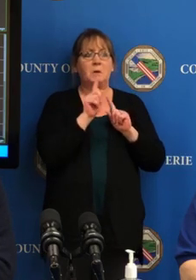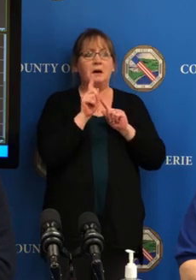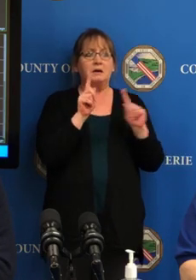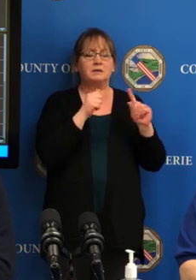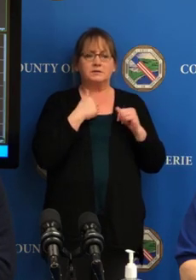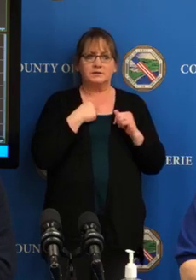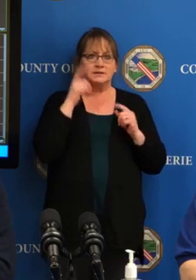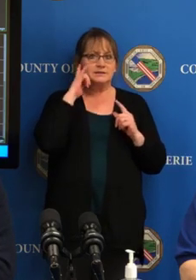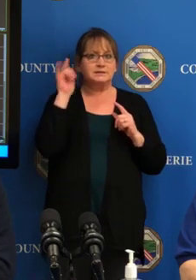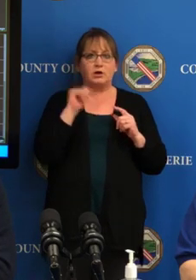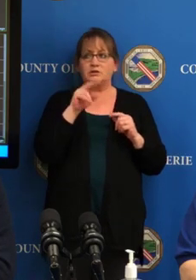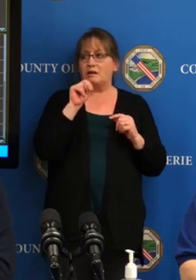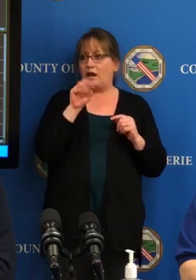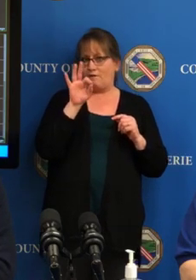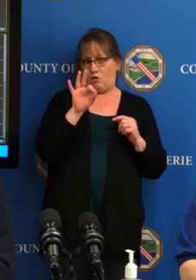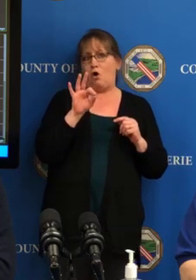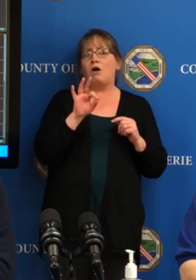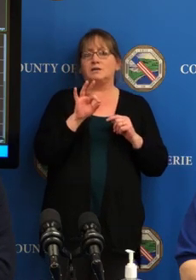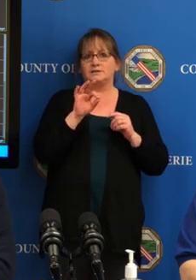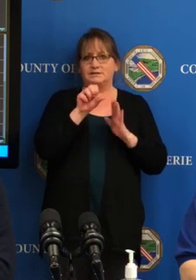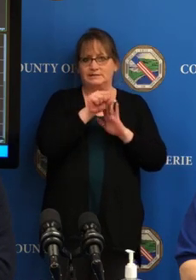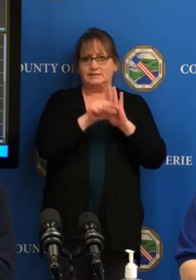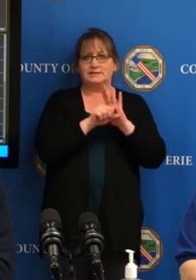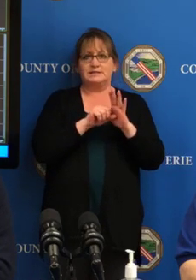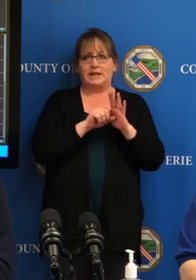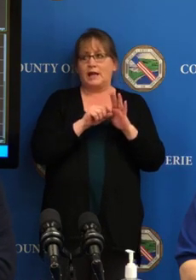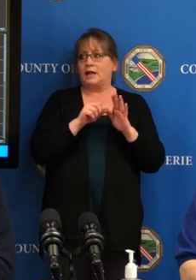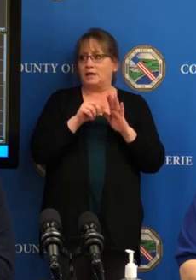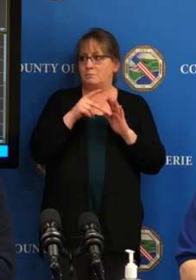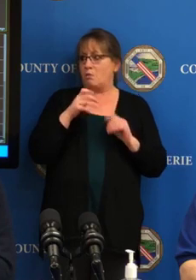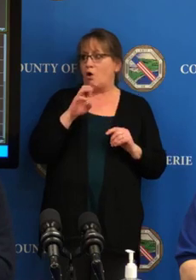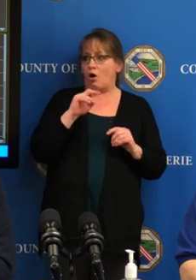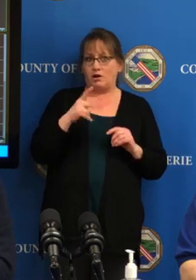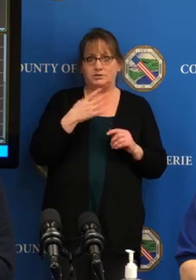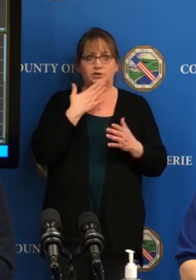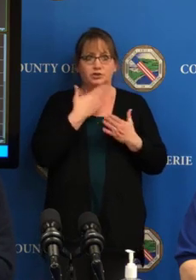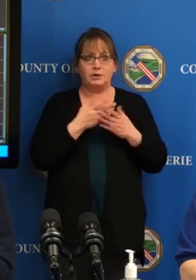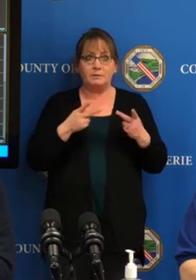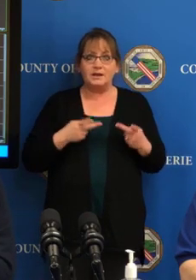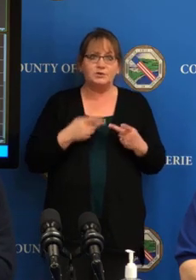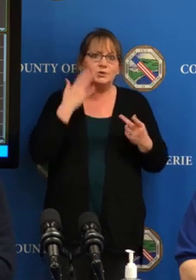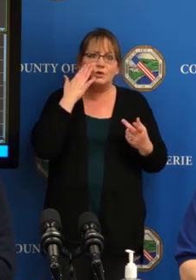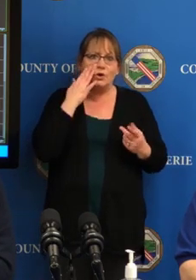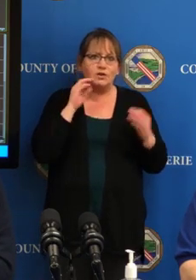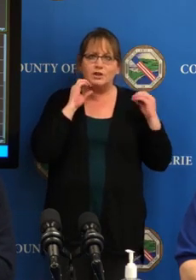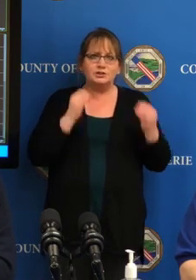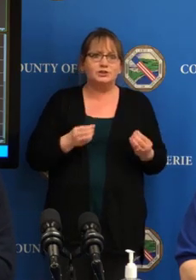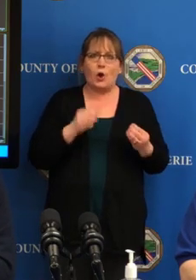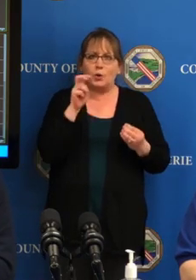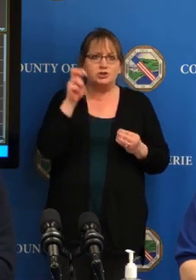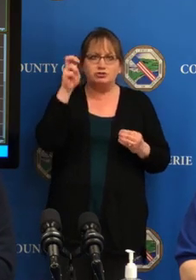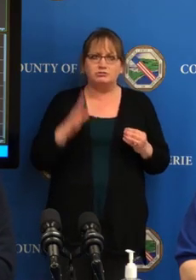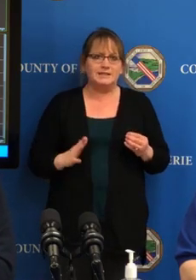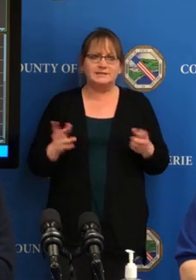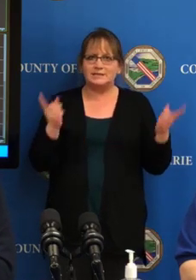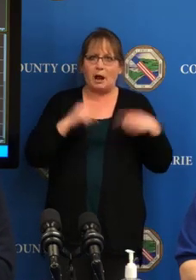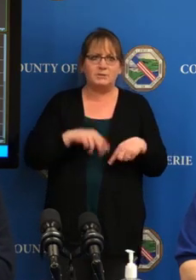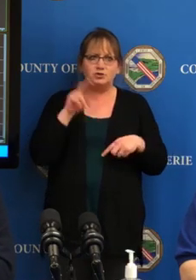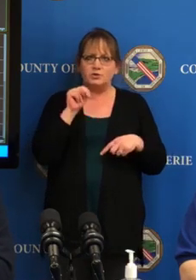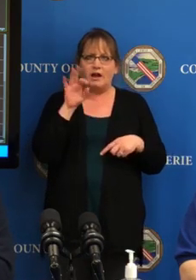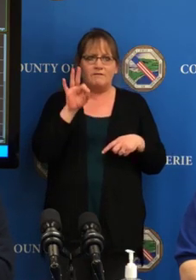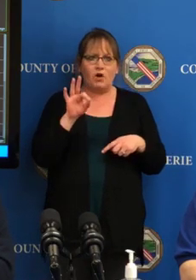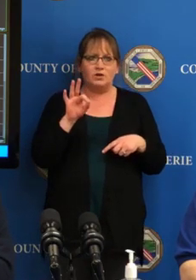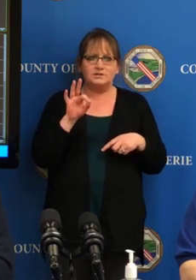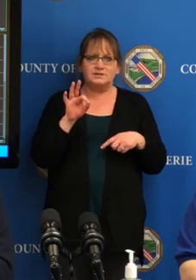like Niagara Falls State Park would be a good place to go to as well. And one thing we know, there's no tourists. There are no tourists coming to Niagara Falls on